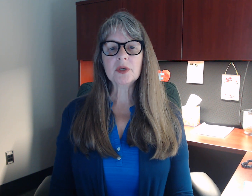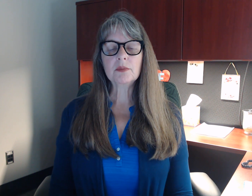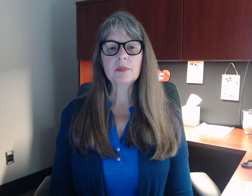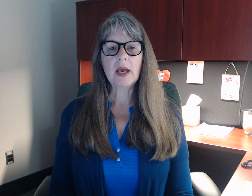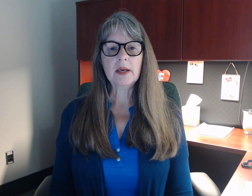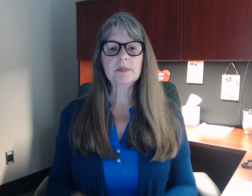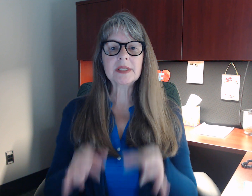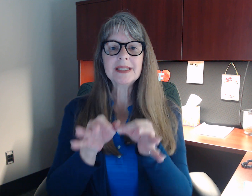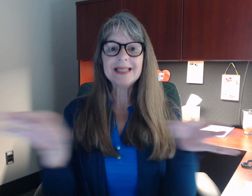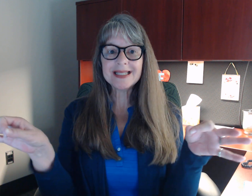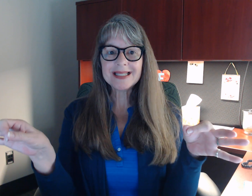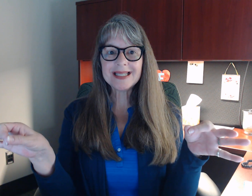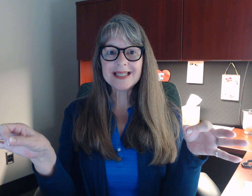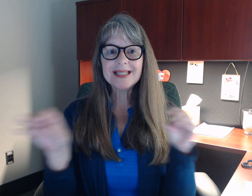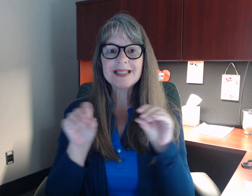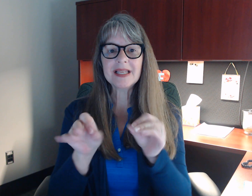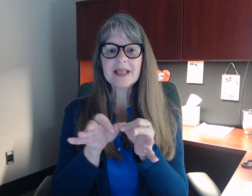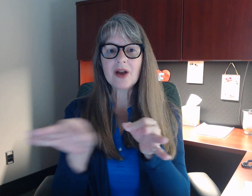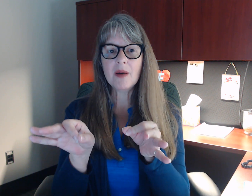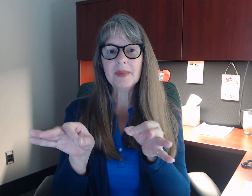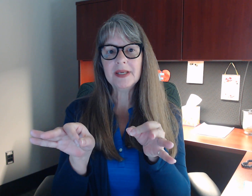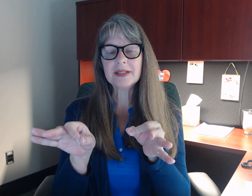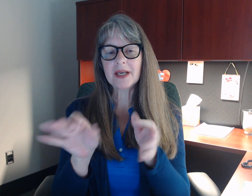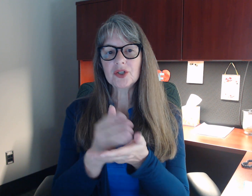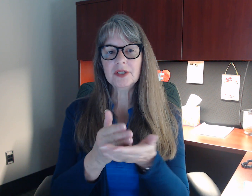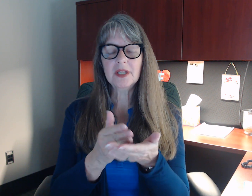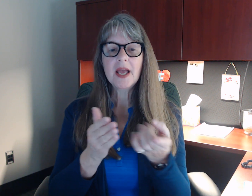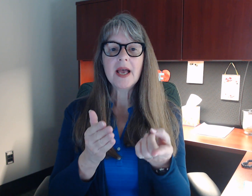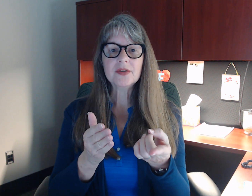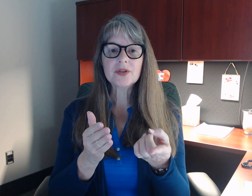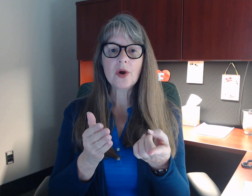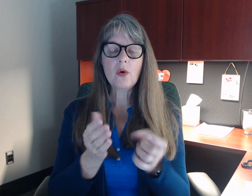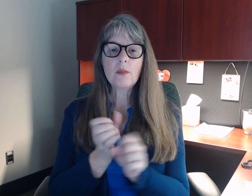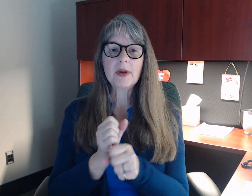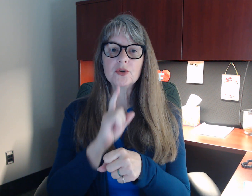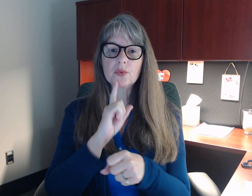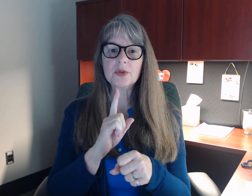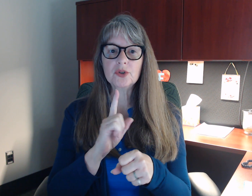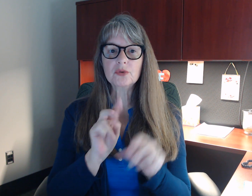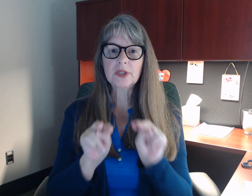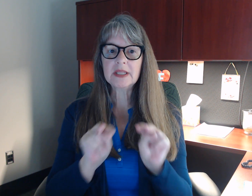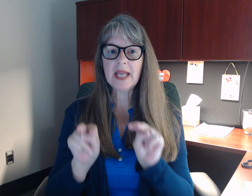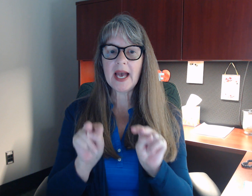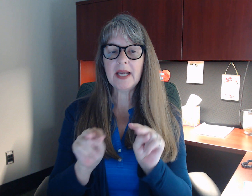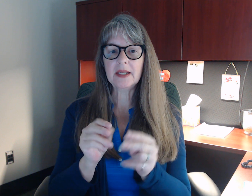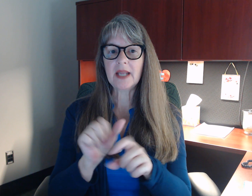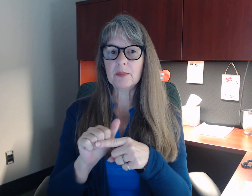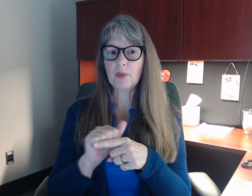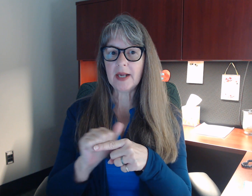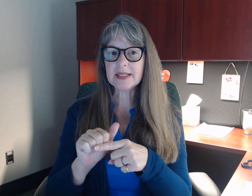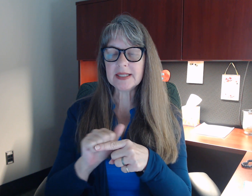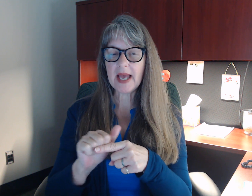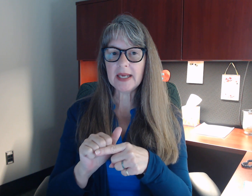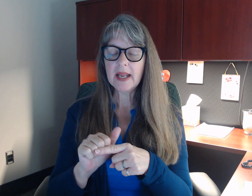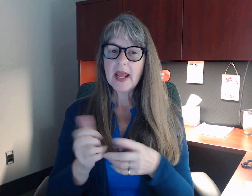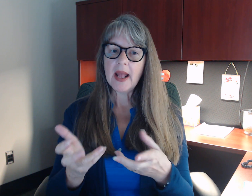some sentences in the comment section, and so make sure that you look at that and kind of practice that. And